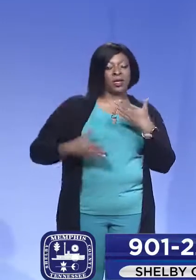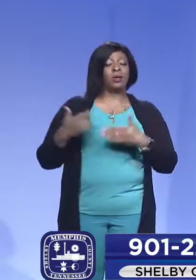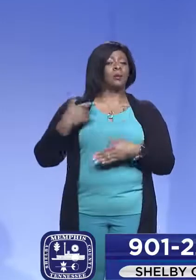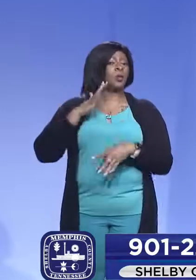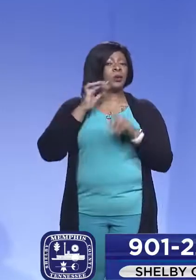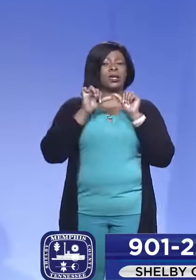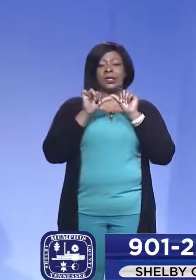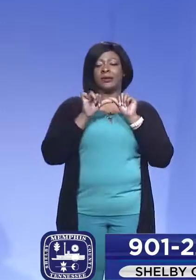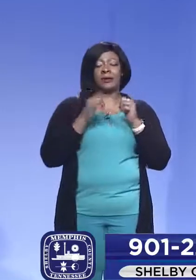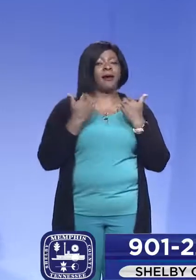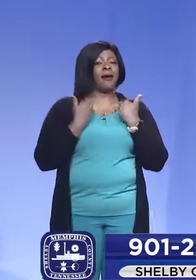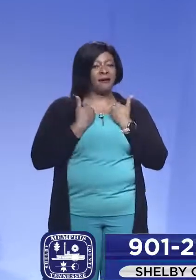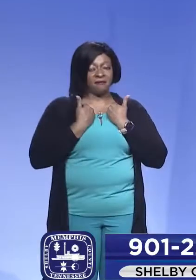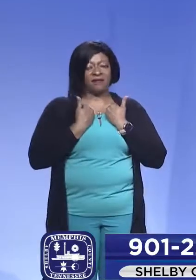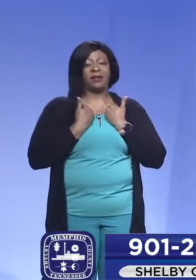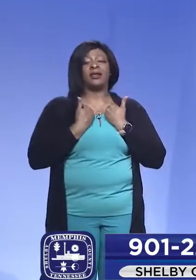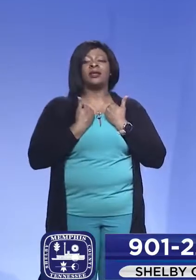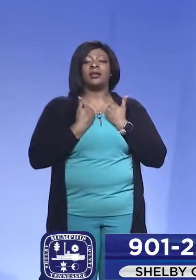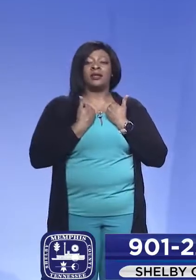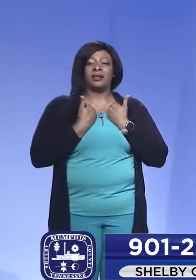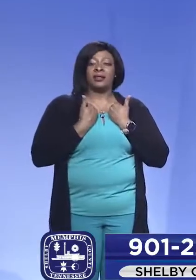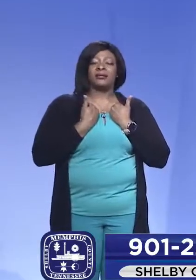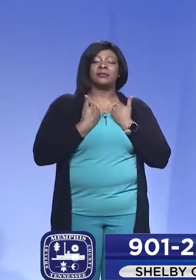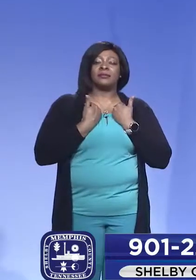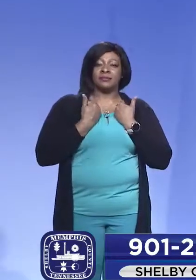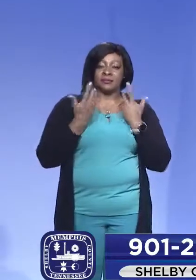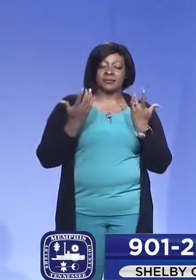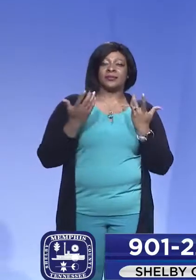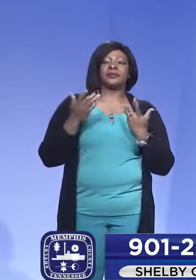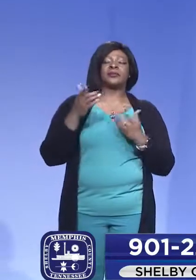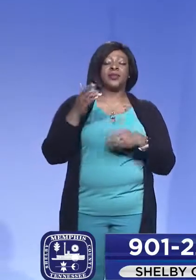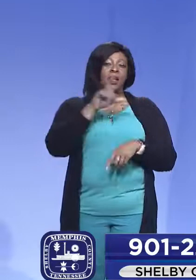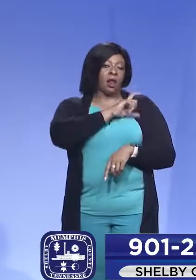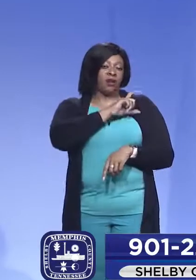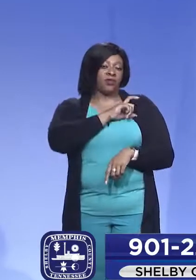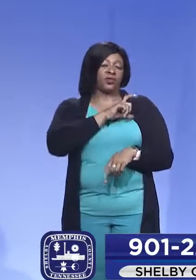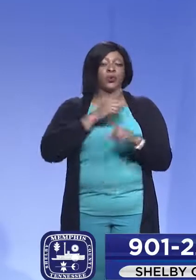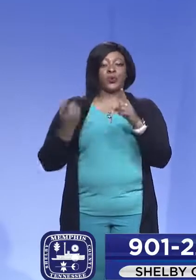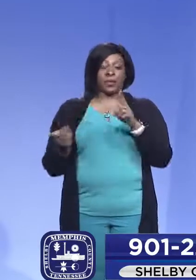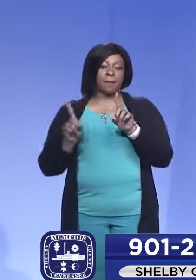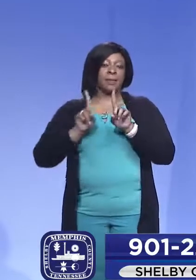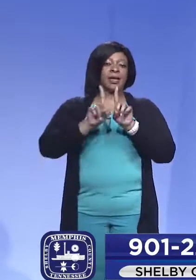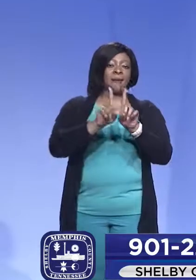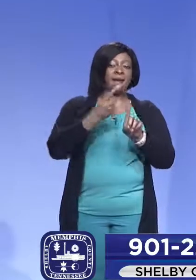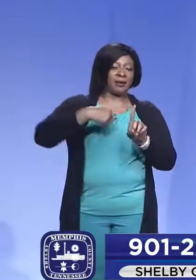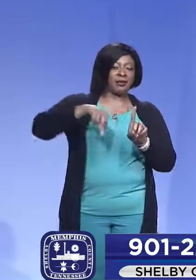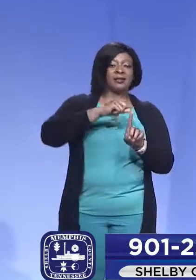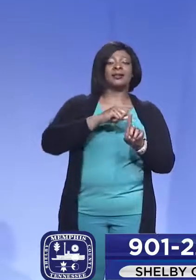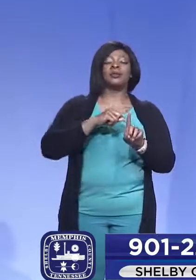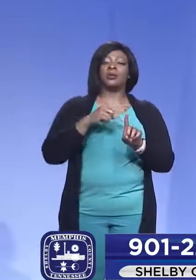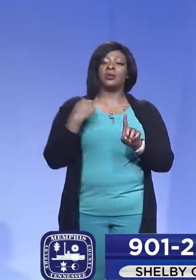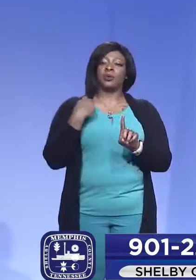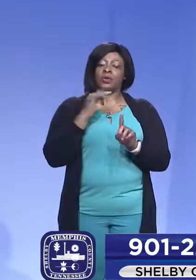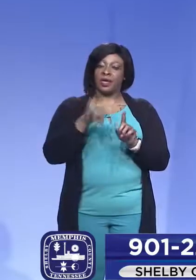will have accompanying us law enforcement officers that will